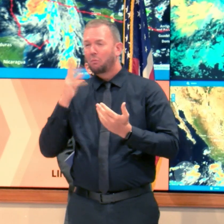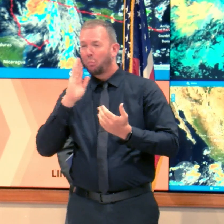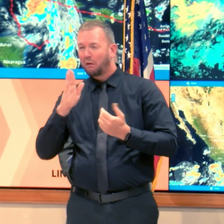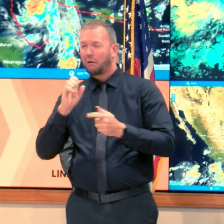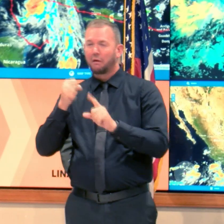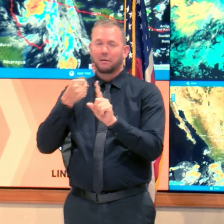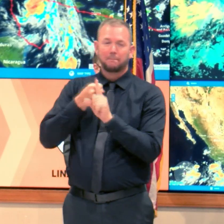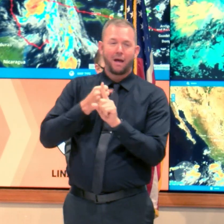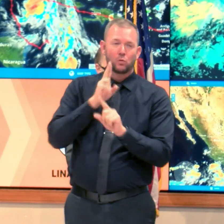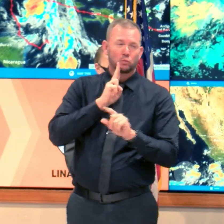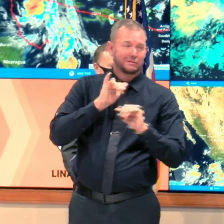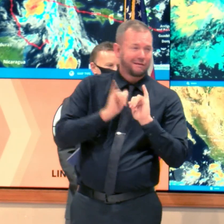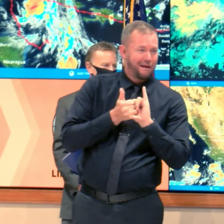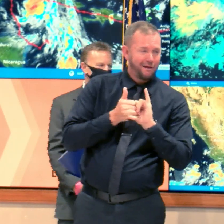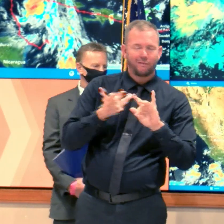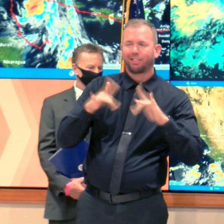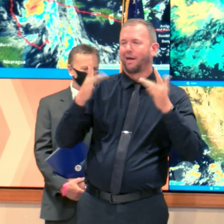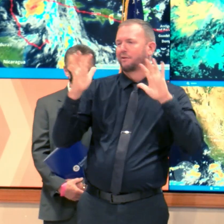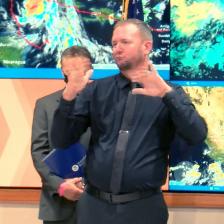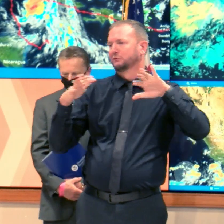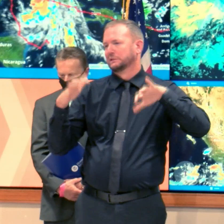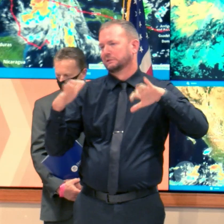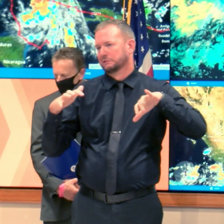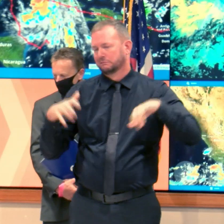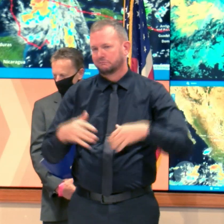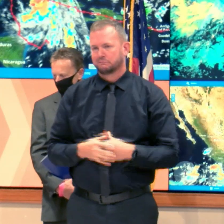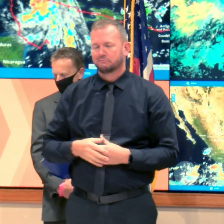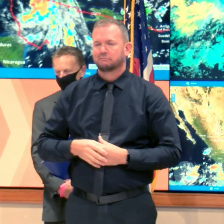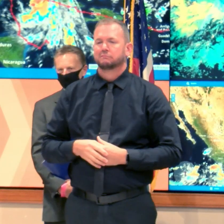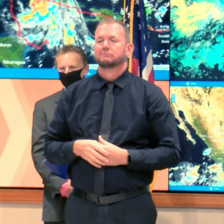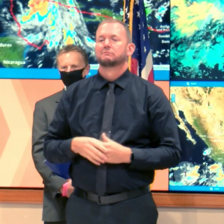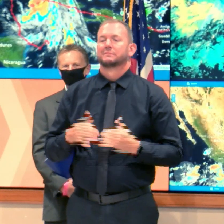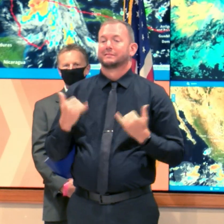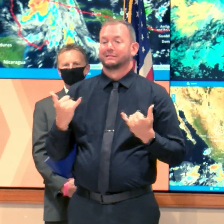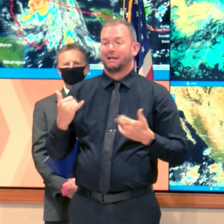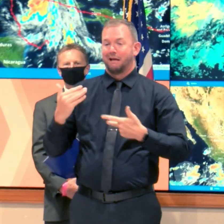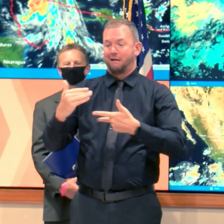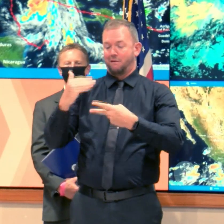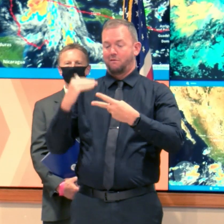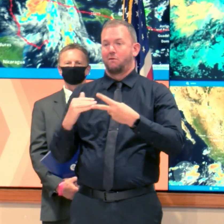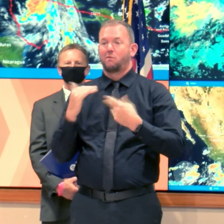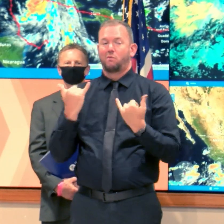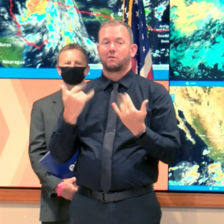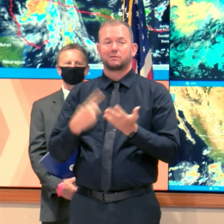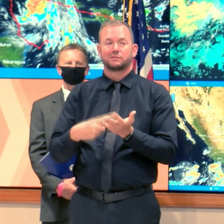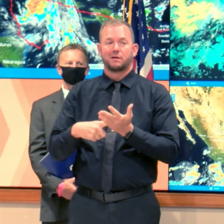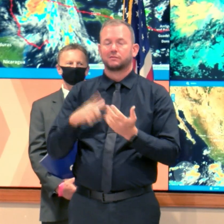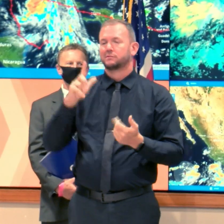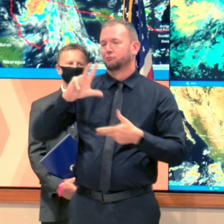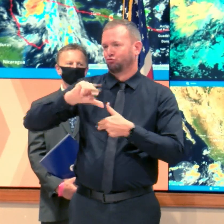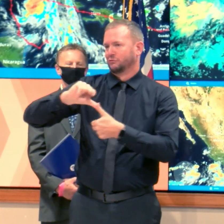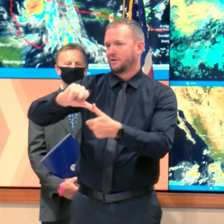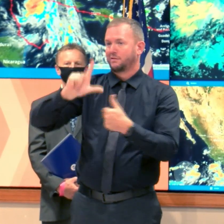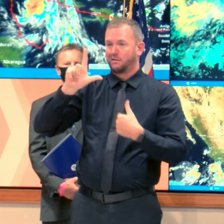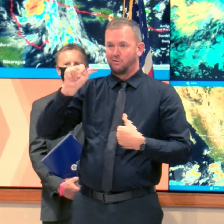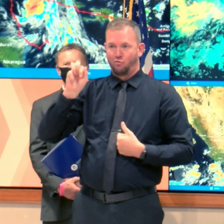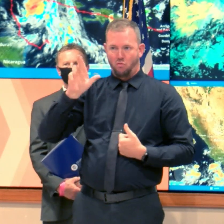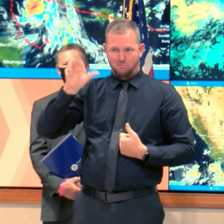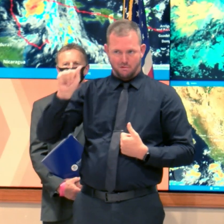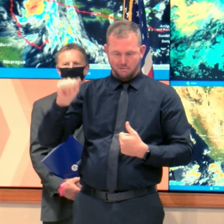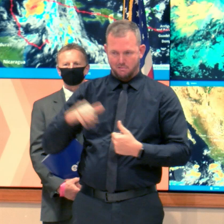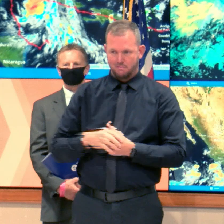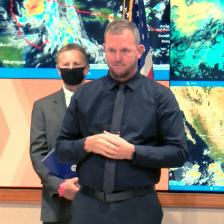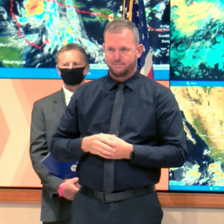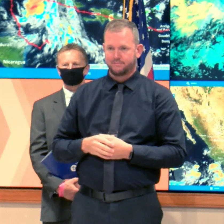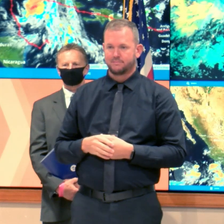now focus on Laura. Laura is expected to strengthen to a hurricane tomorrow, making landfall very